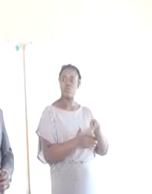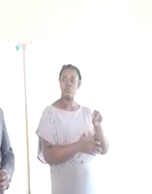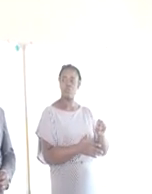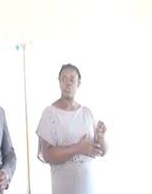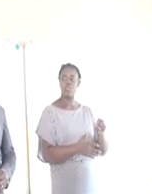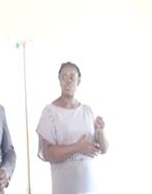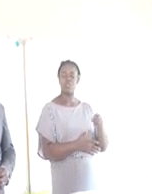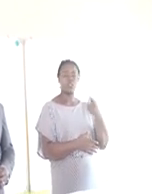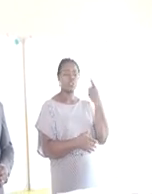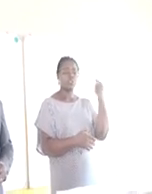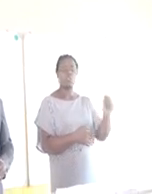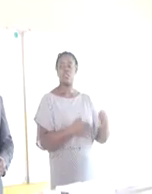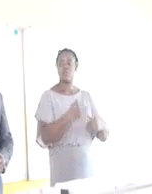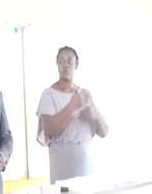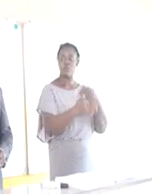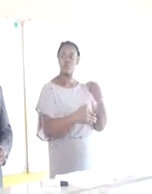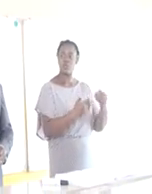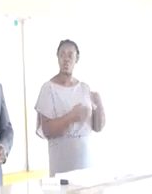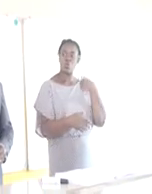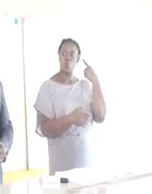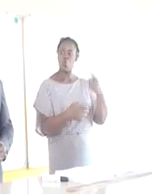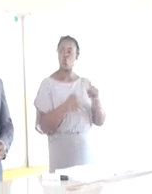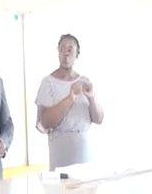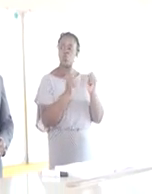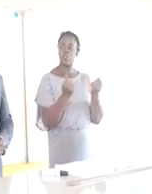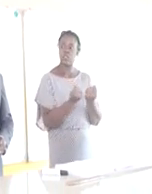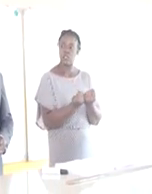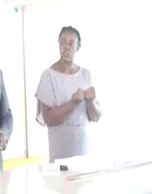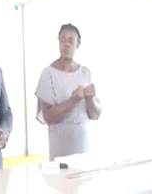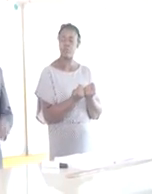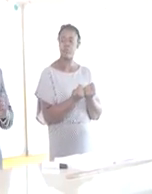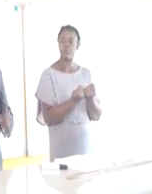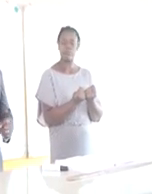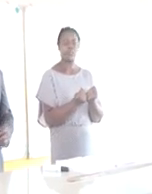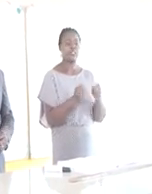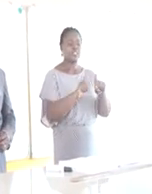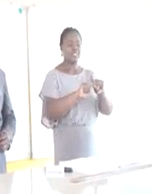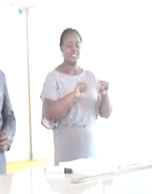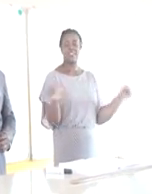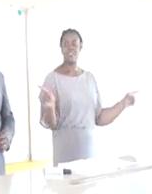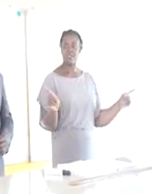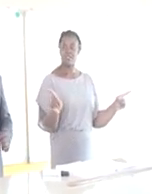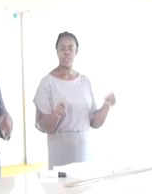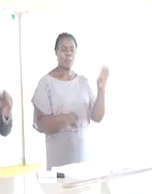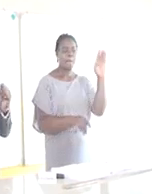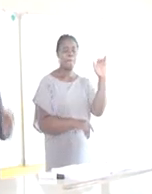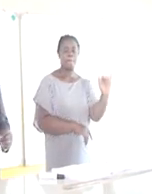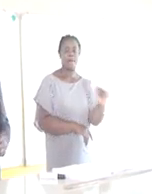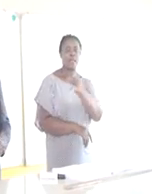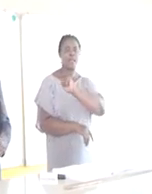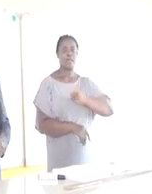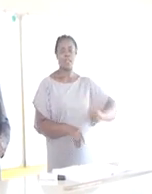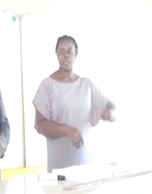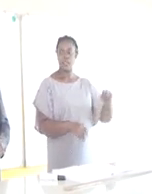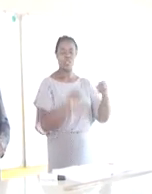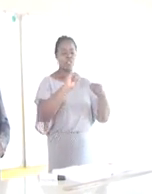is a sequence whose term or consecutive term differs by a